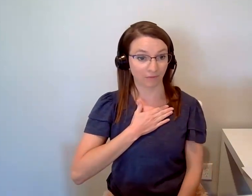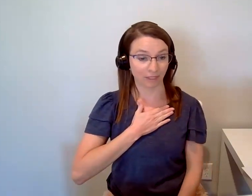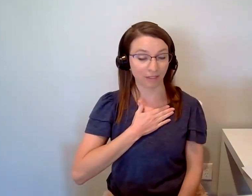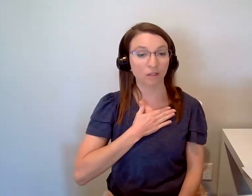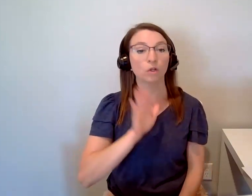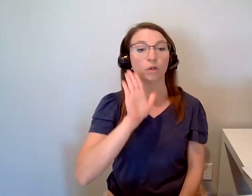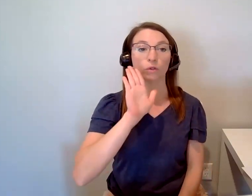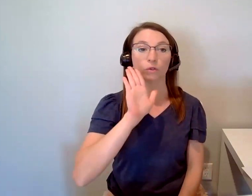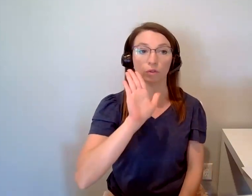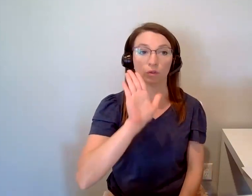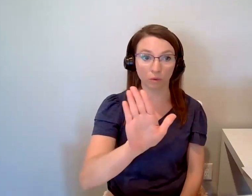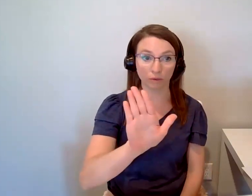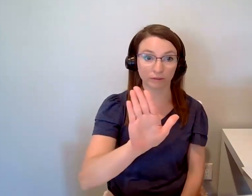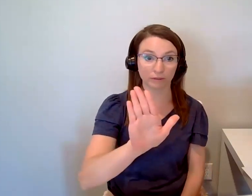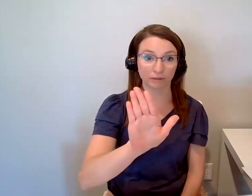Okay. Yours